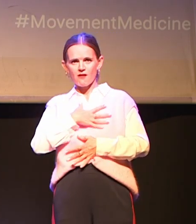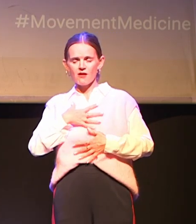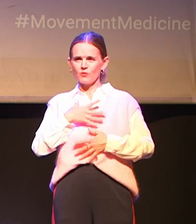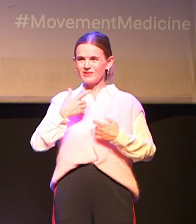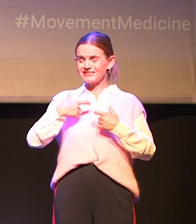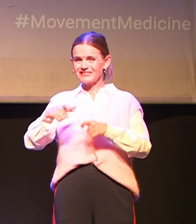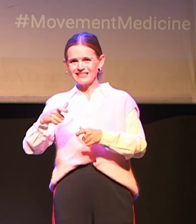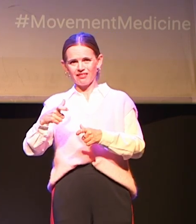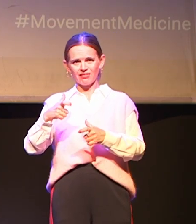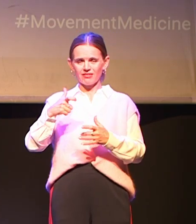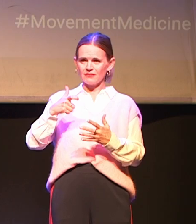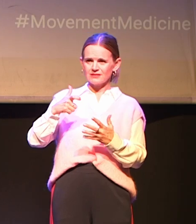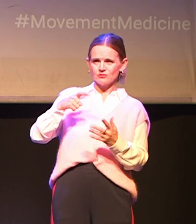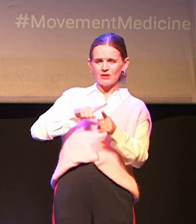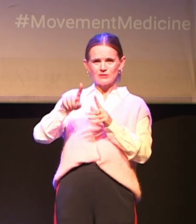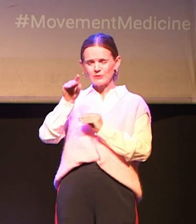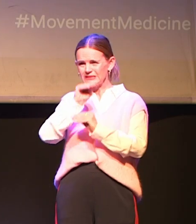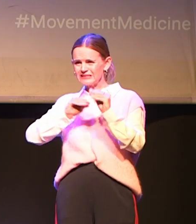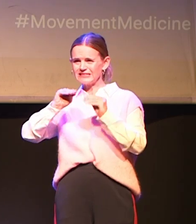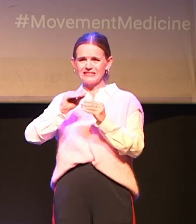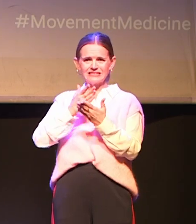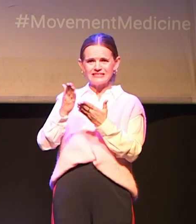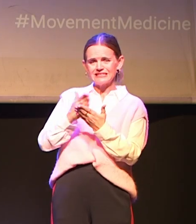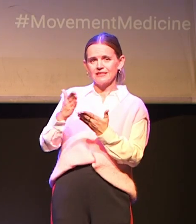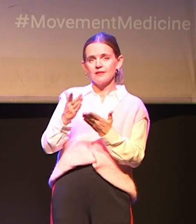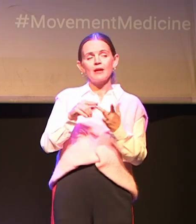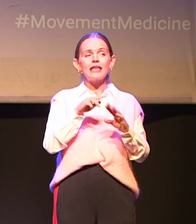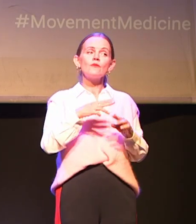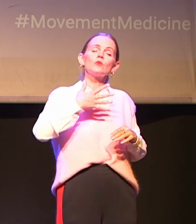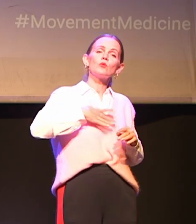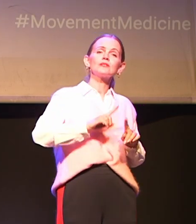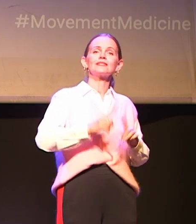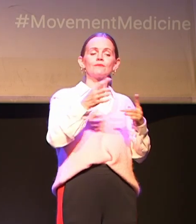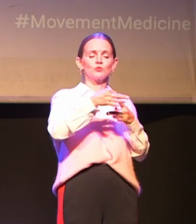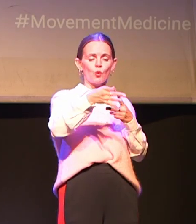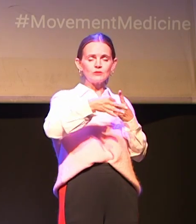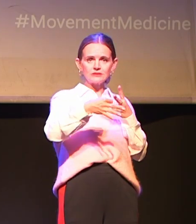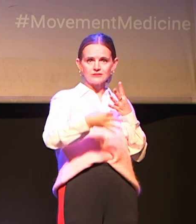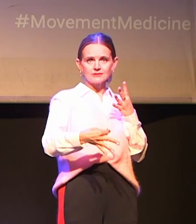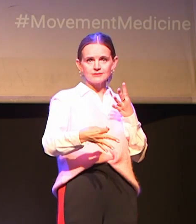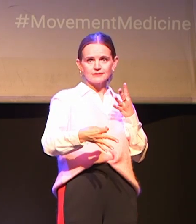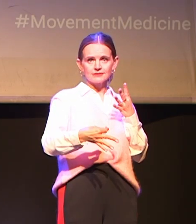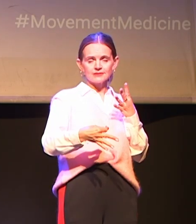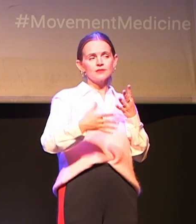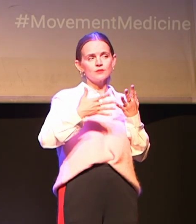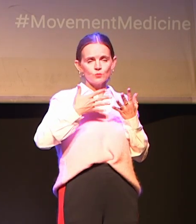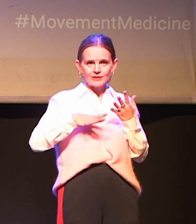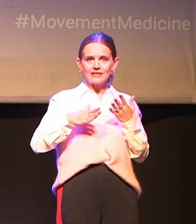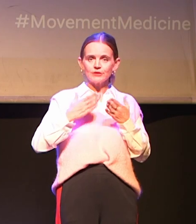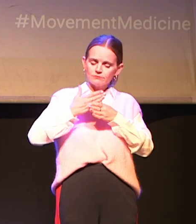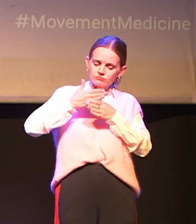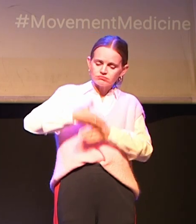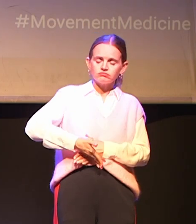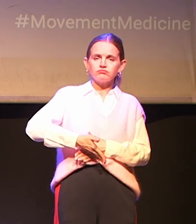the shape of our conditions. And if we want to have different choices and not move from those spaces, then we got to do that